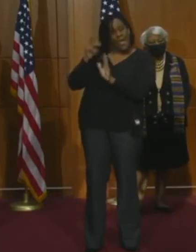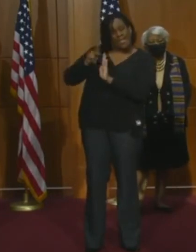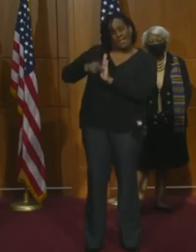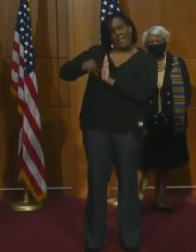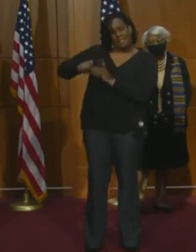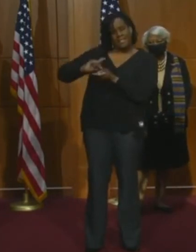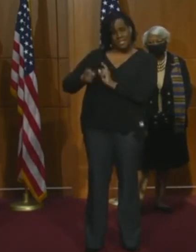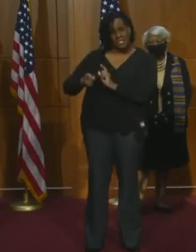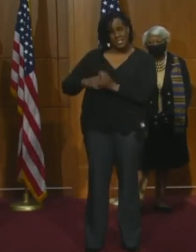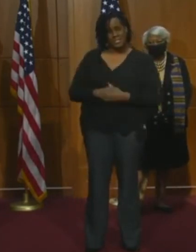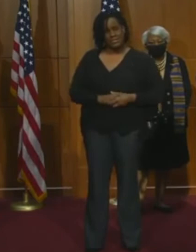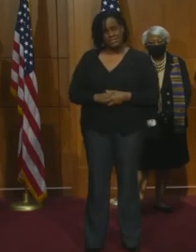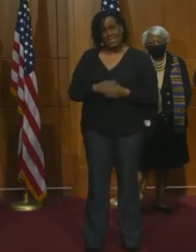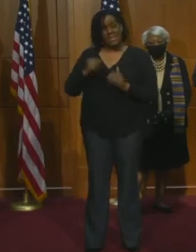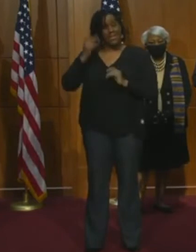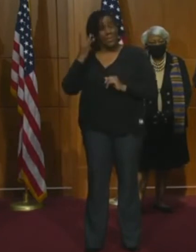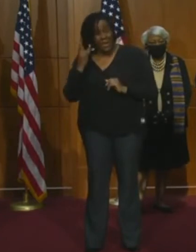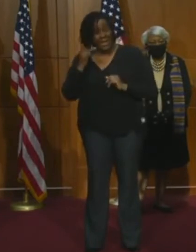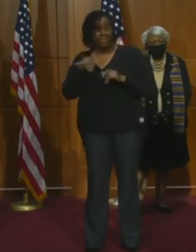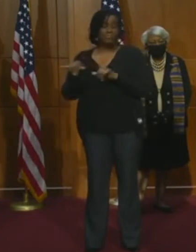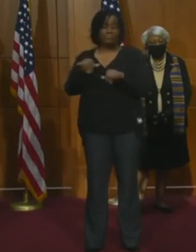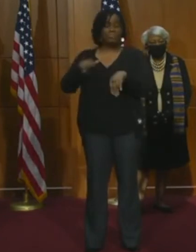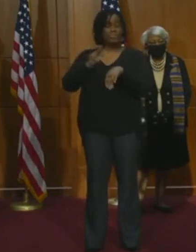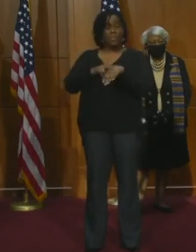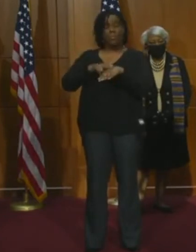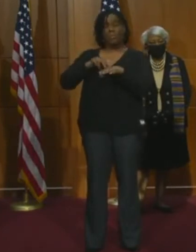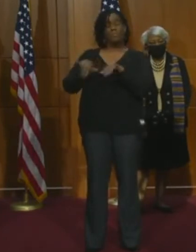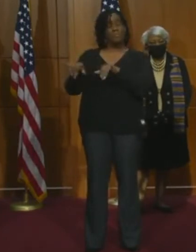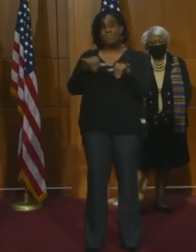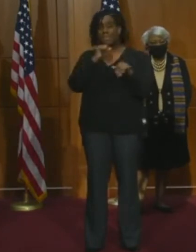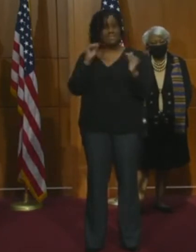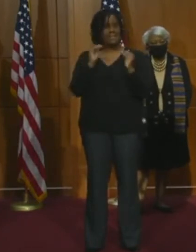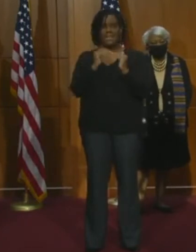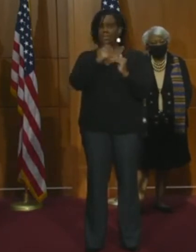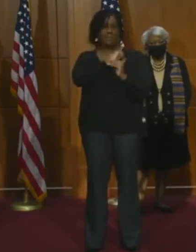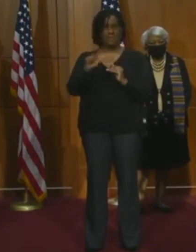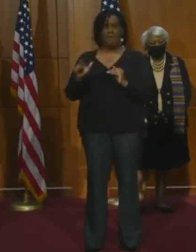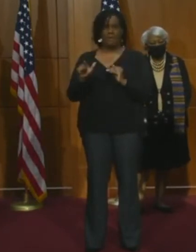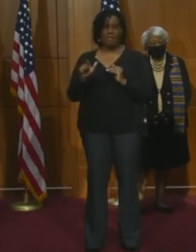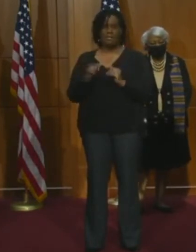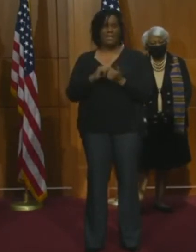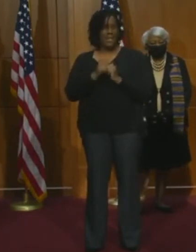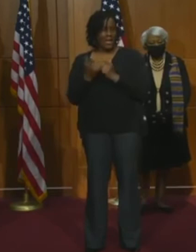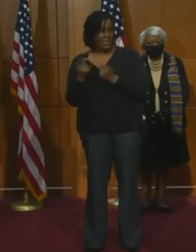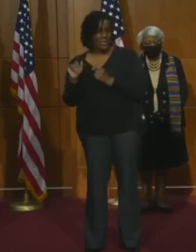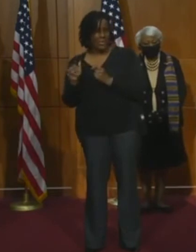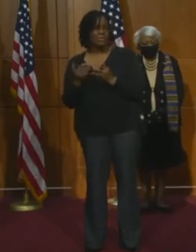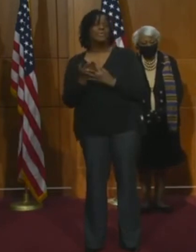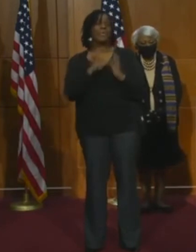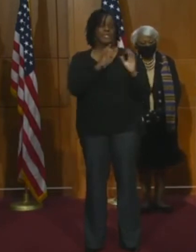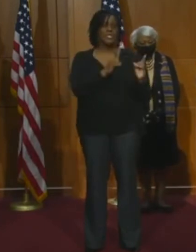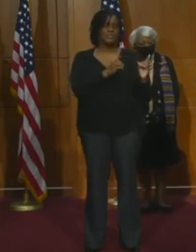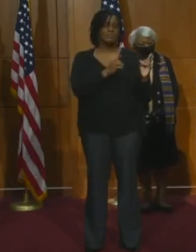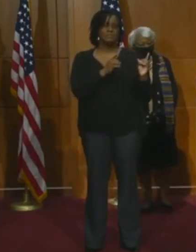need to change and why the status quo is not equal for everyone. We do that through education and